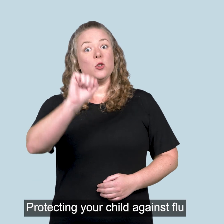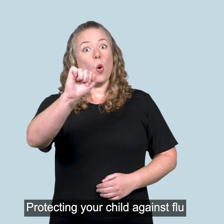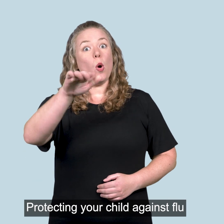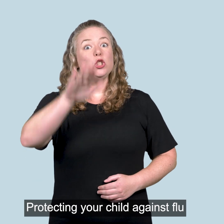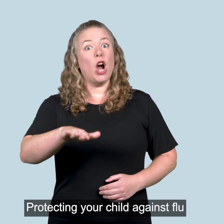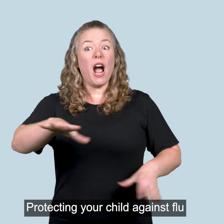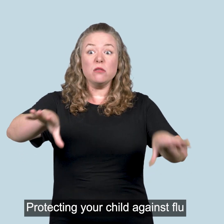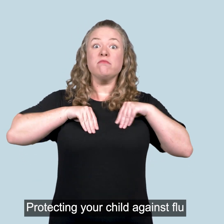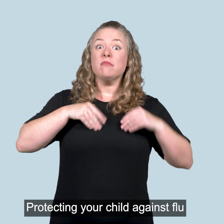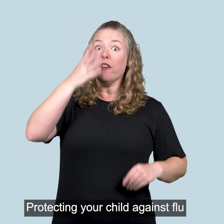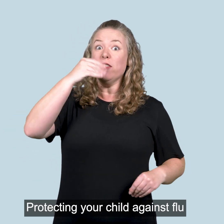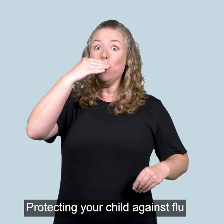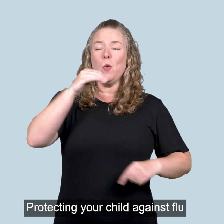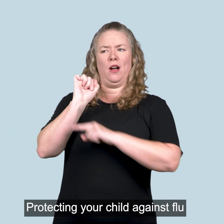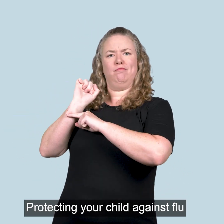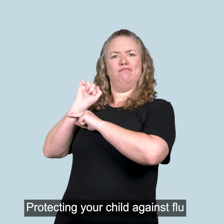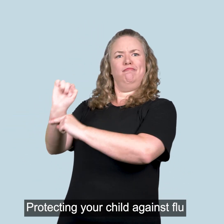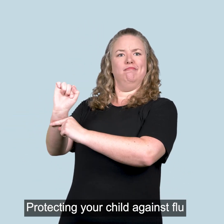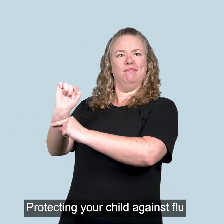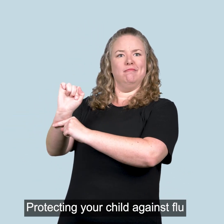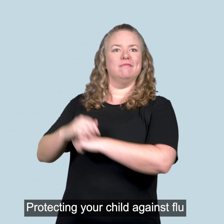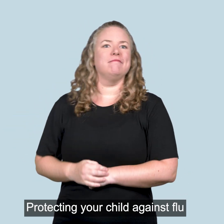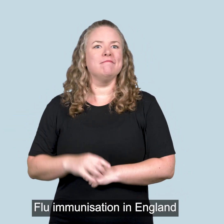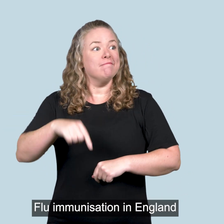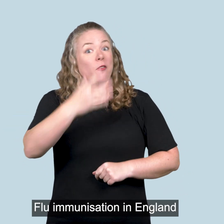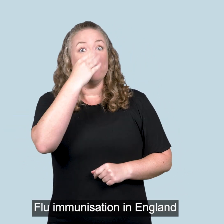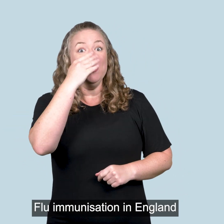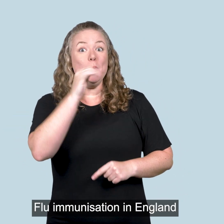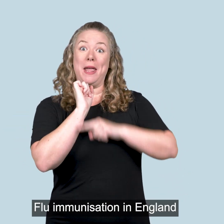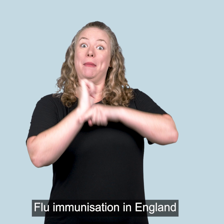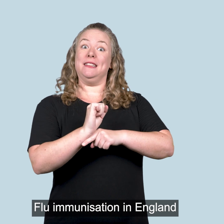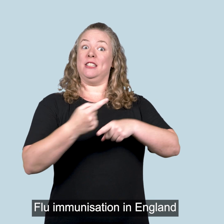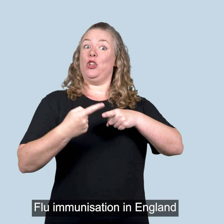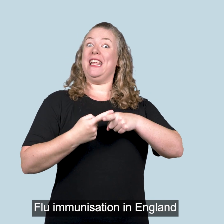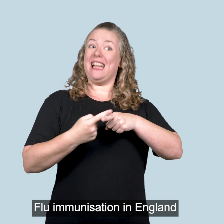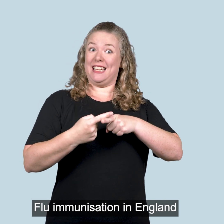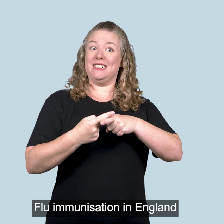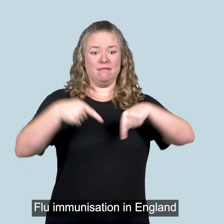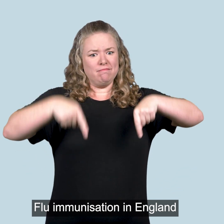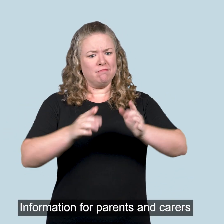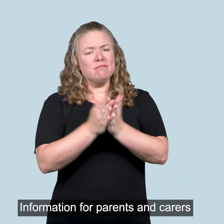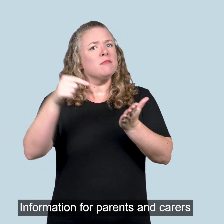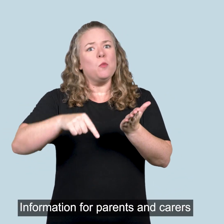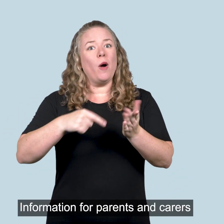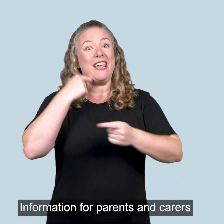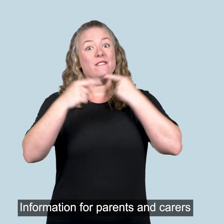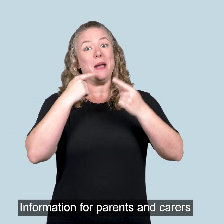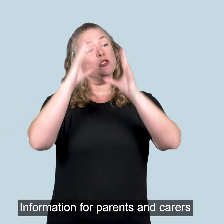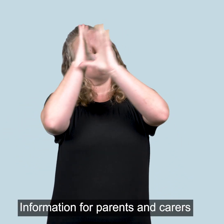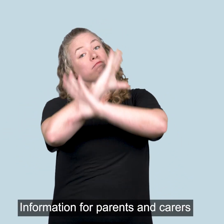Protecting your child against flu. Flu immunisation in England. Information for